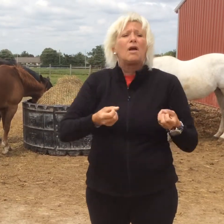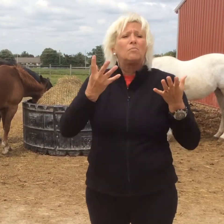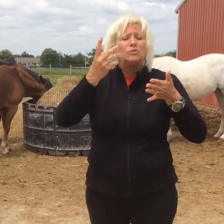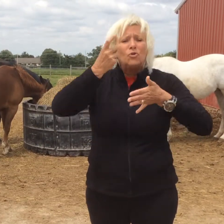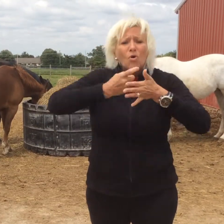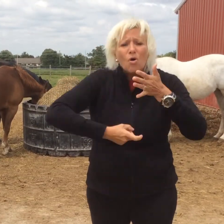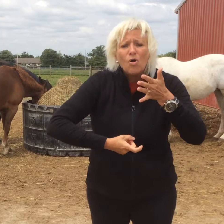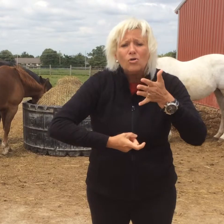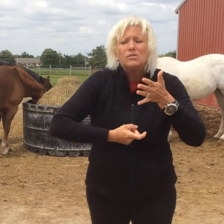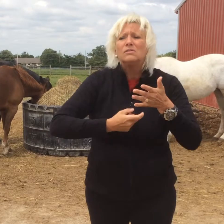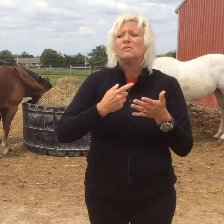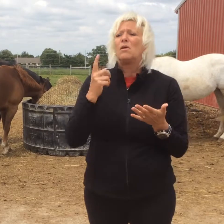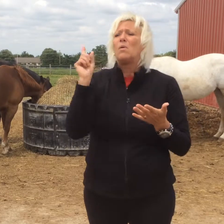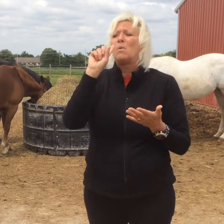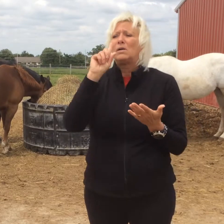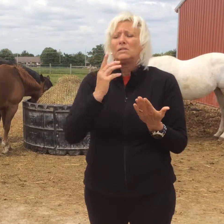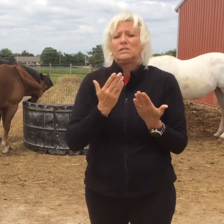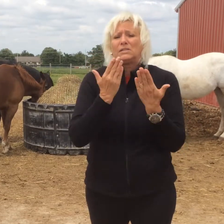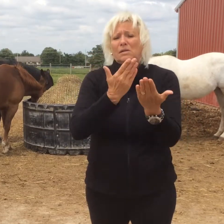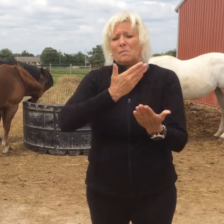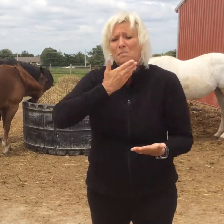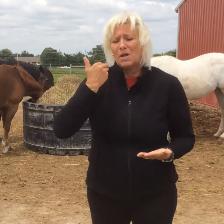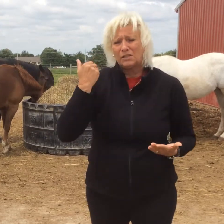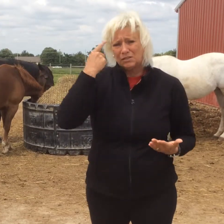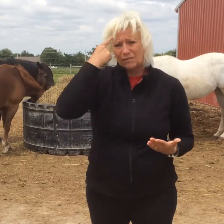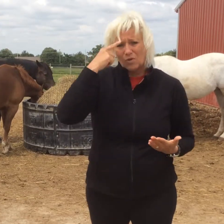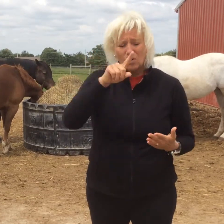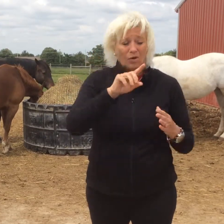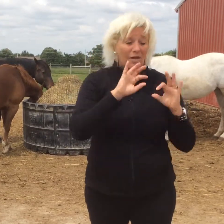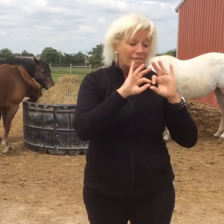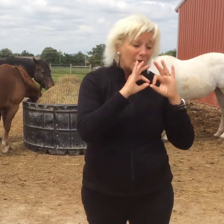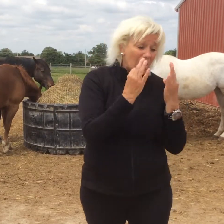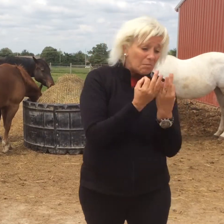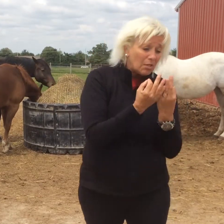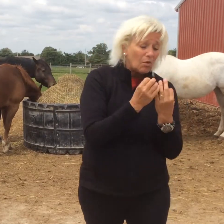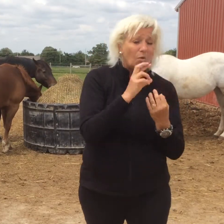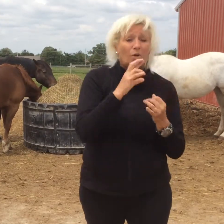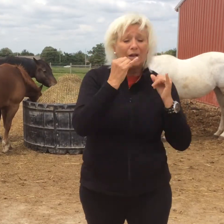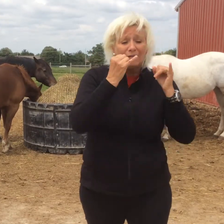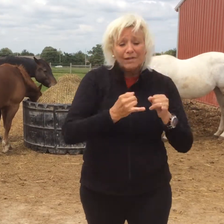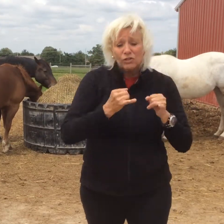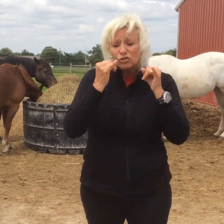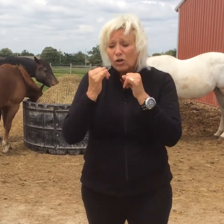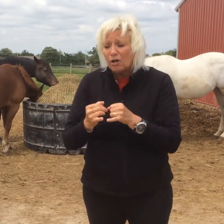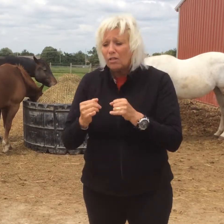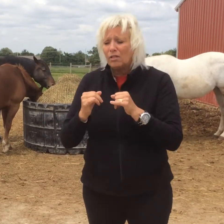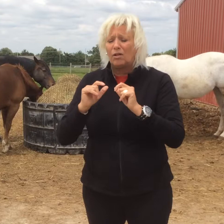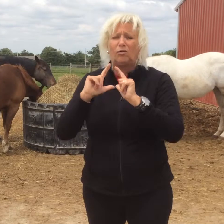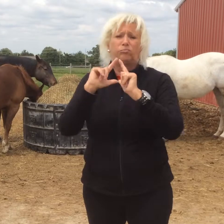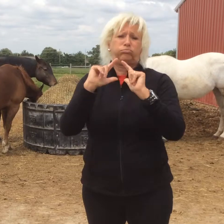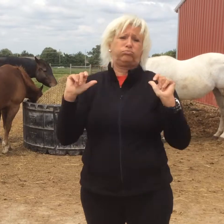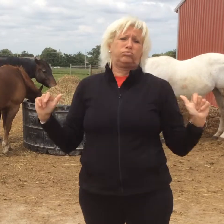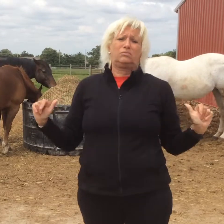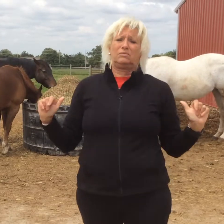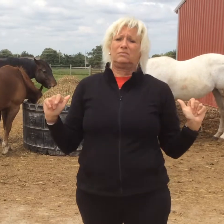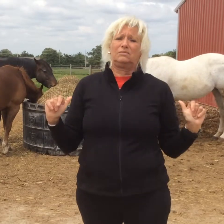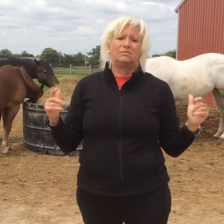She can provide you with more information about the costs and the programs.